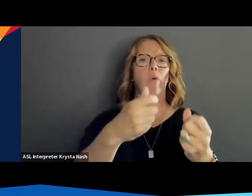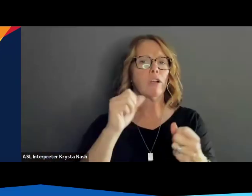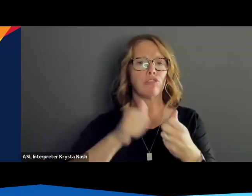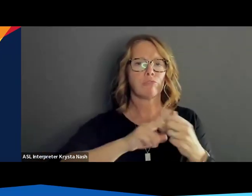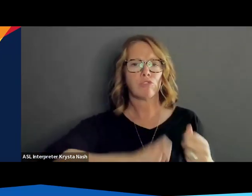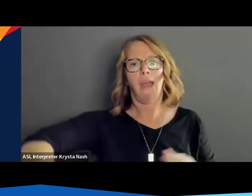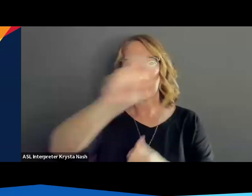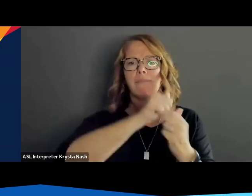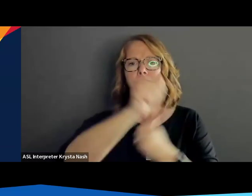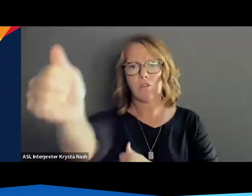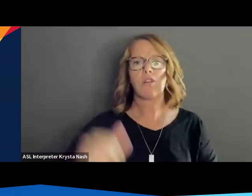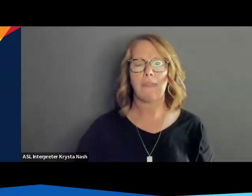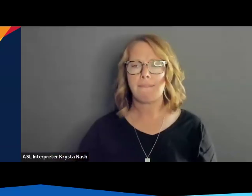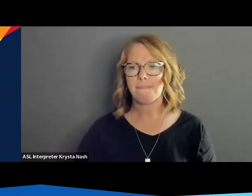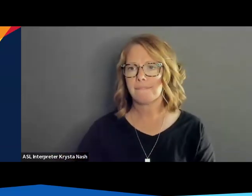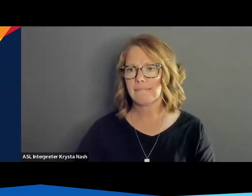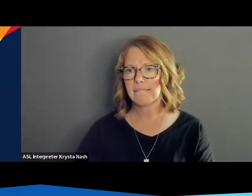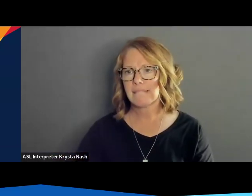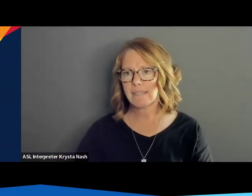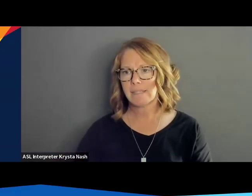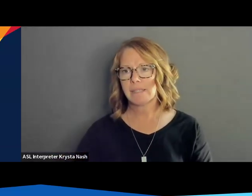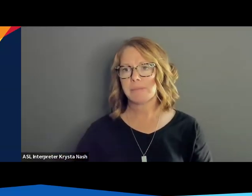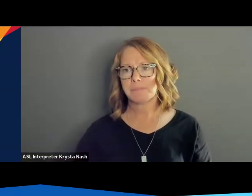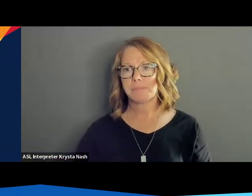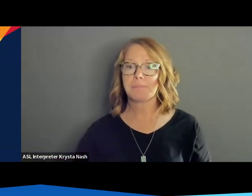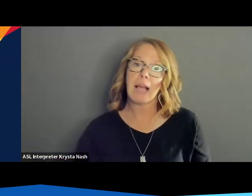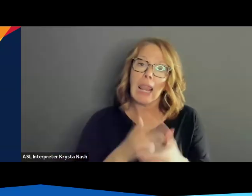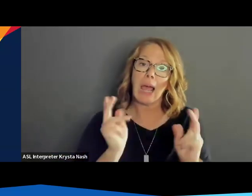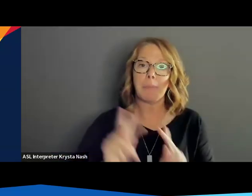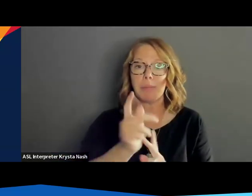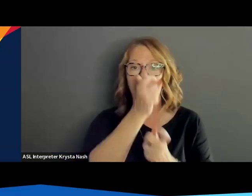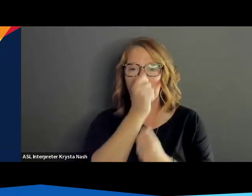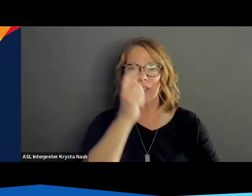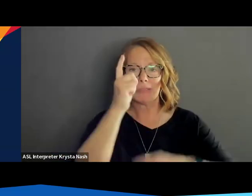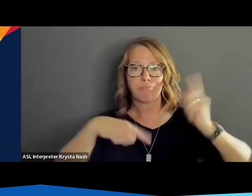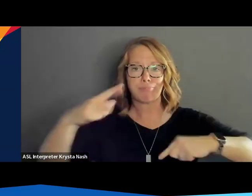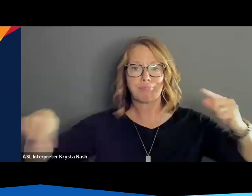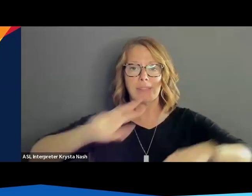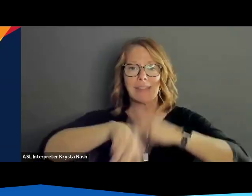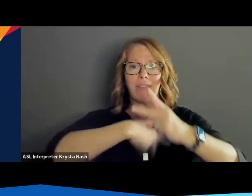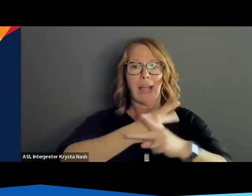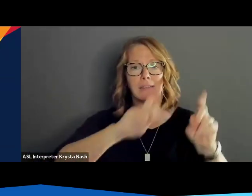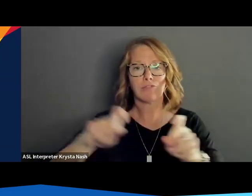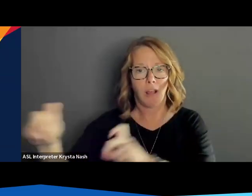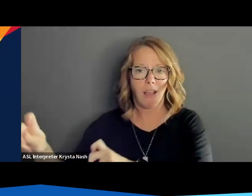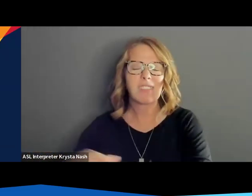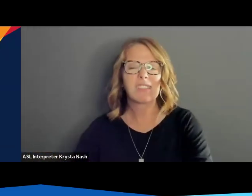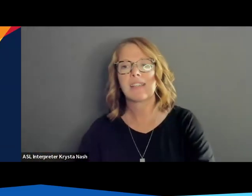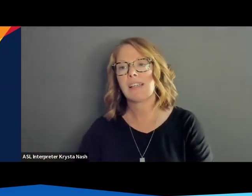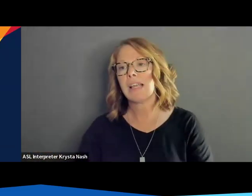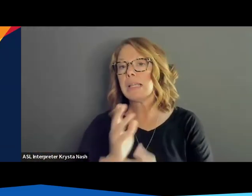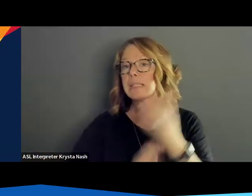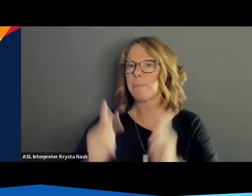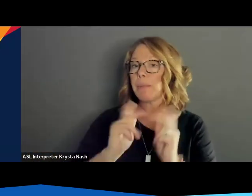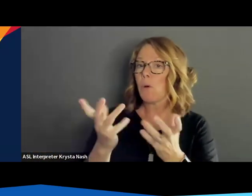there real quickly. So, a lot of people are interested in all different kinds of things. Some people want to